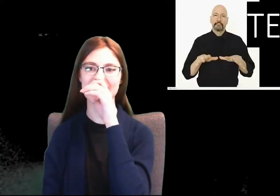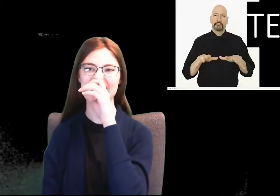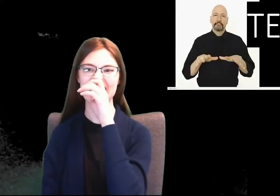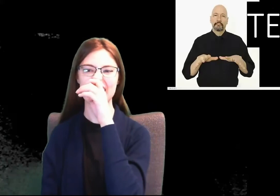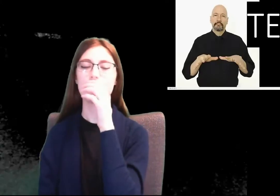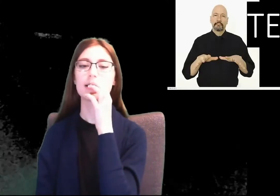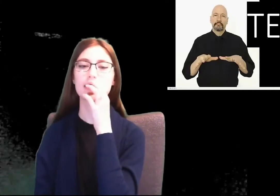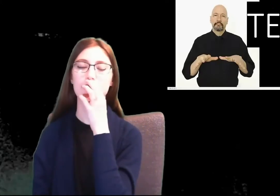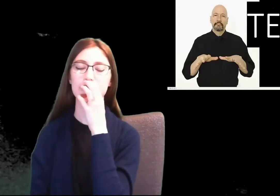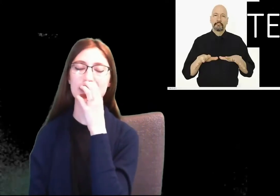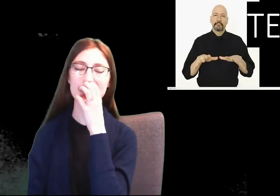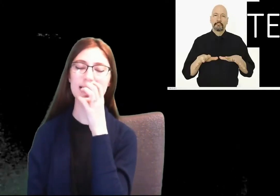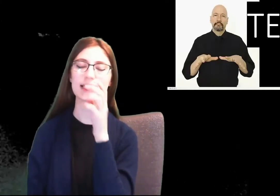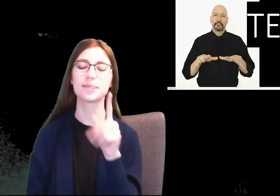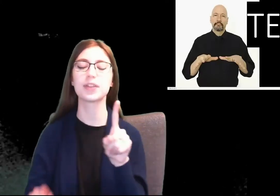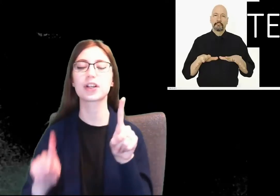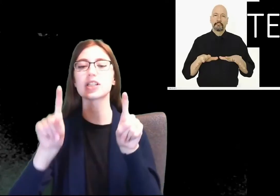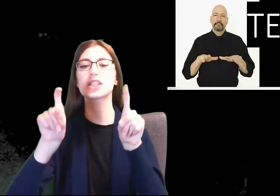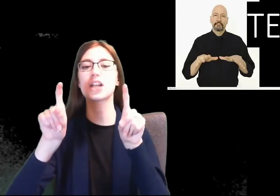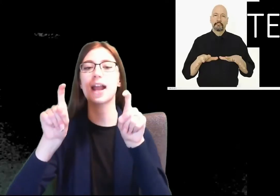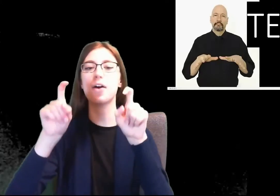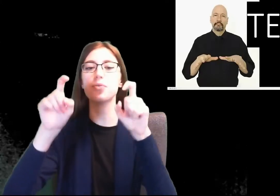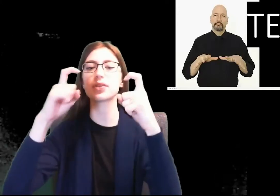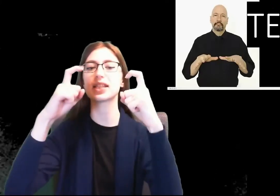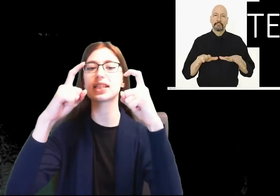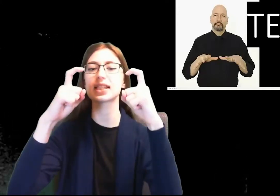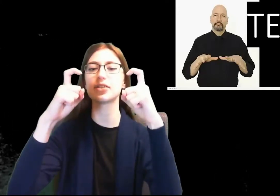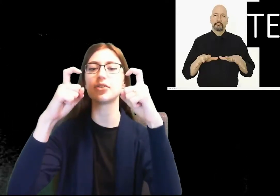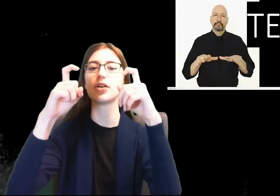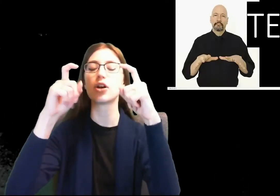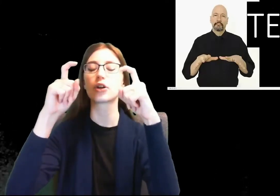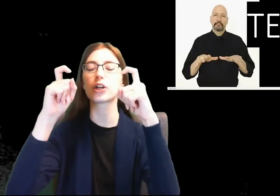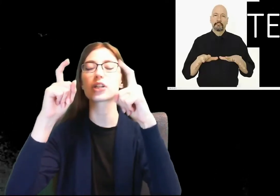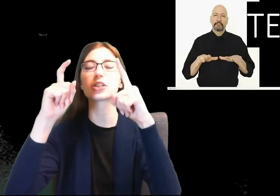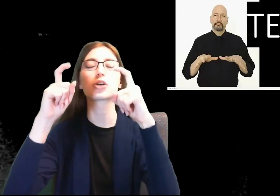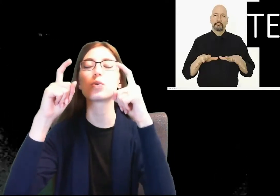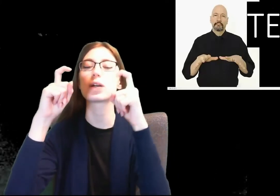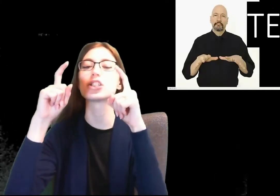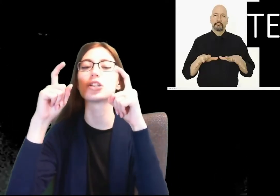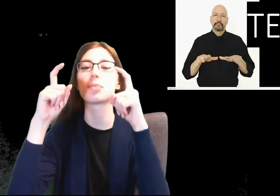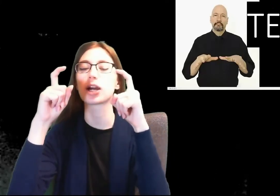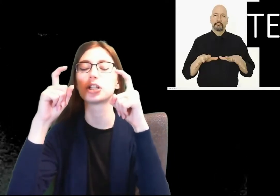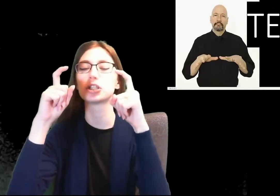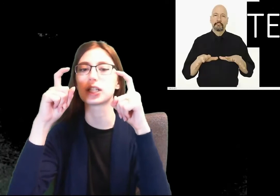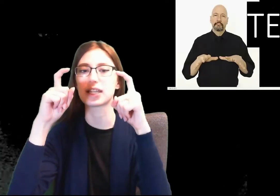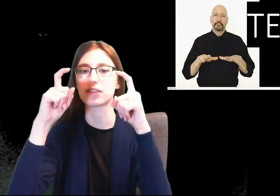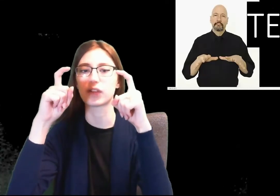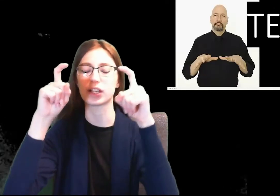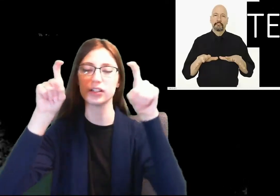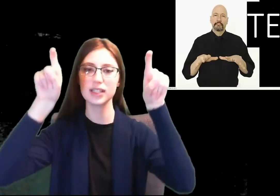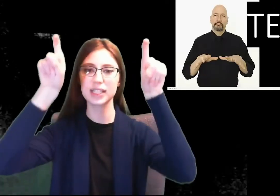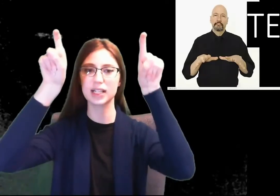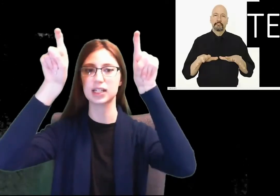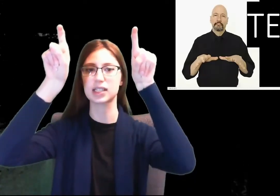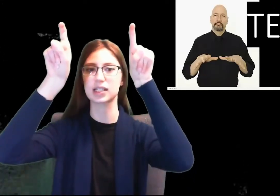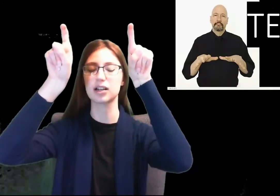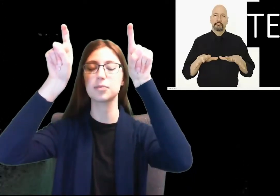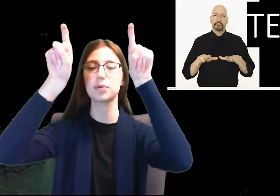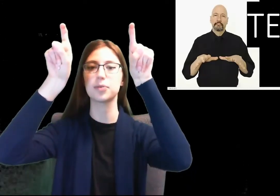Test. So for test, you're going to start out with these little crooked question mark looking fingers. They're going to start palm